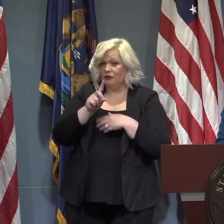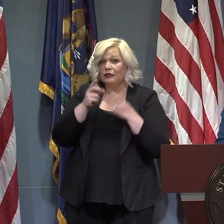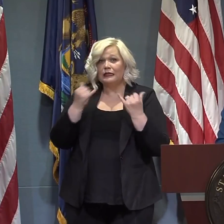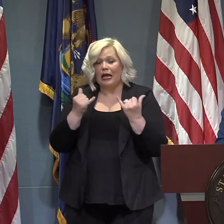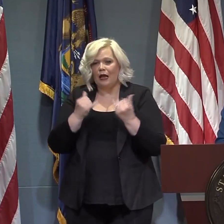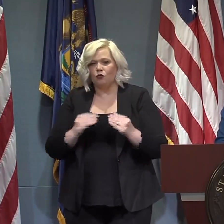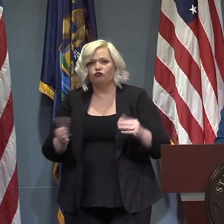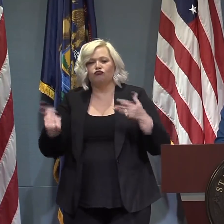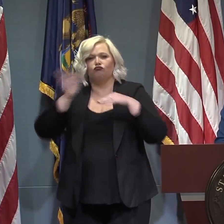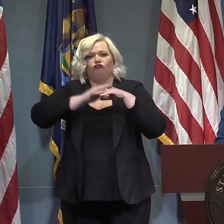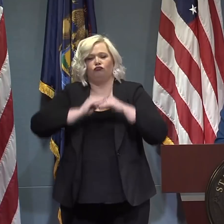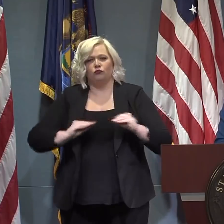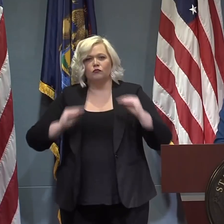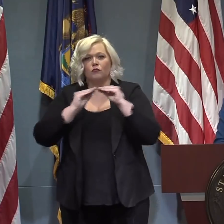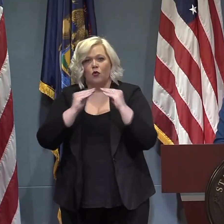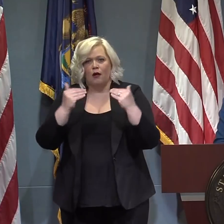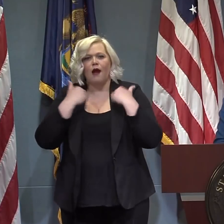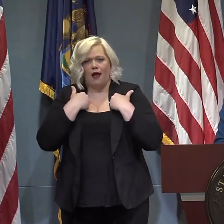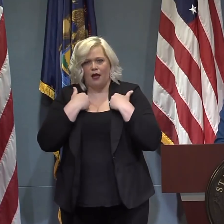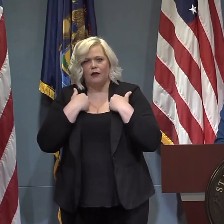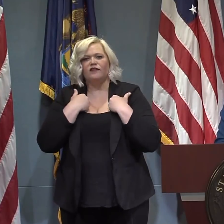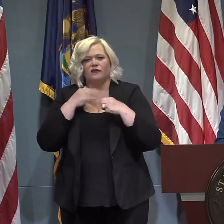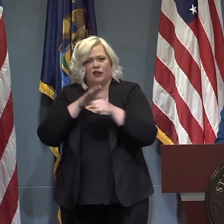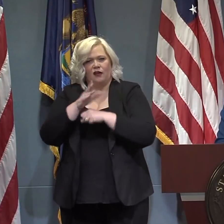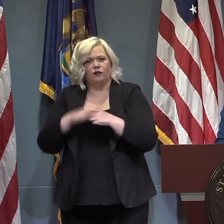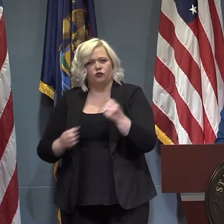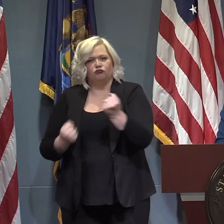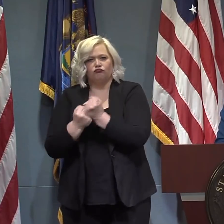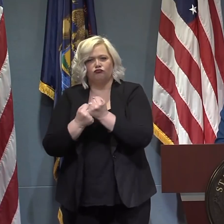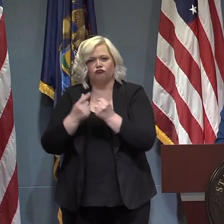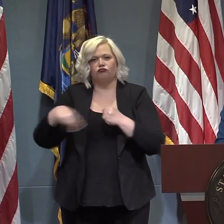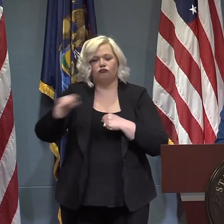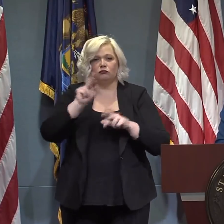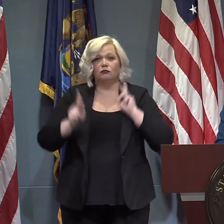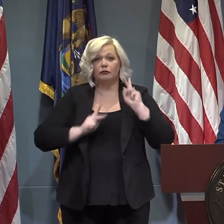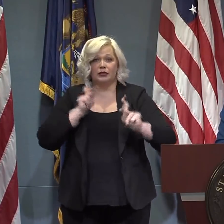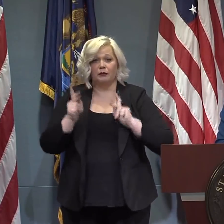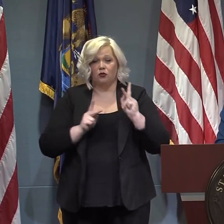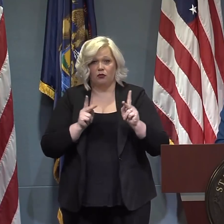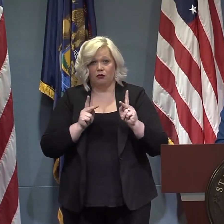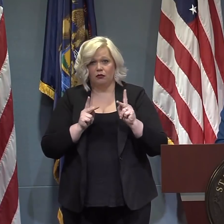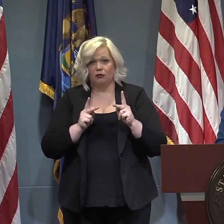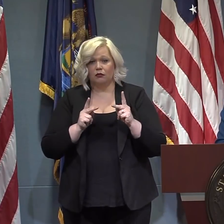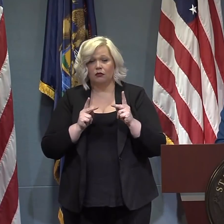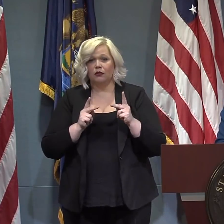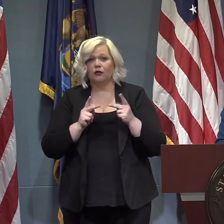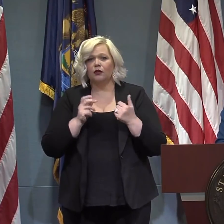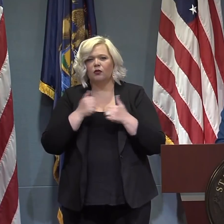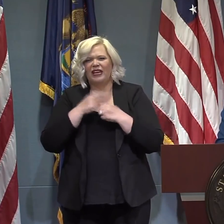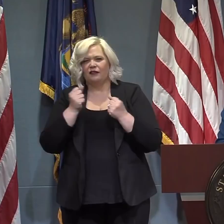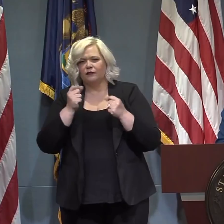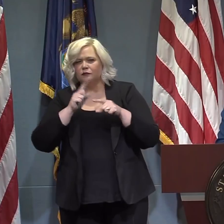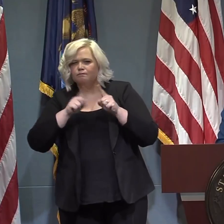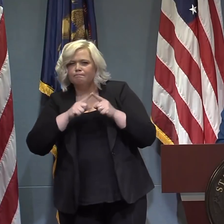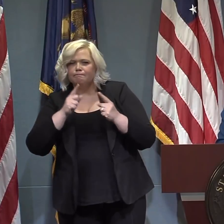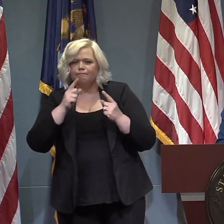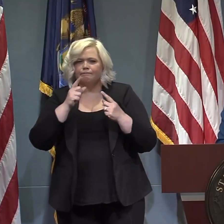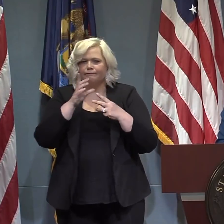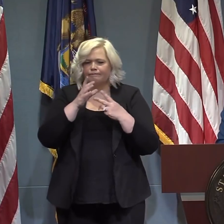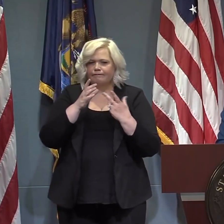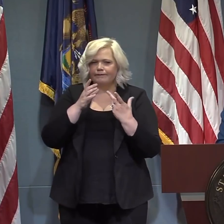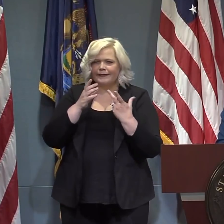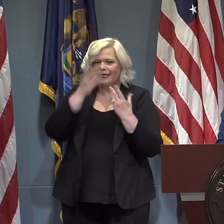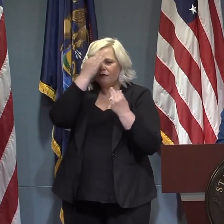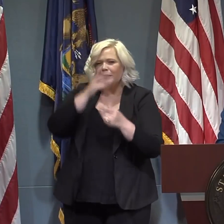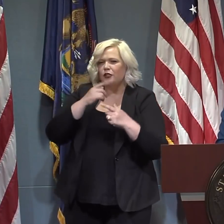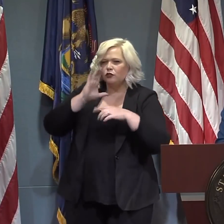people. There are a lot of unknowns that will ultimately determine how we draw down the trust fund, how many people will have to file